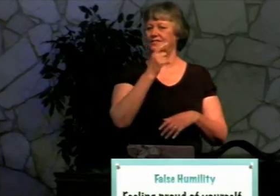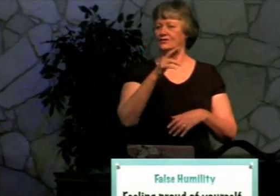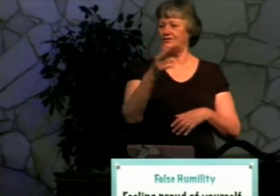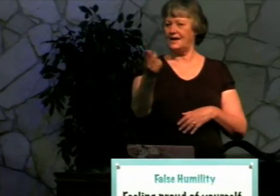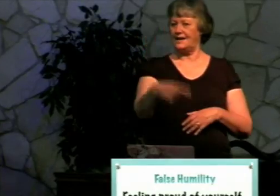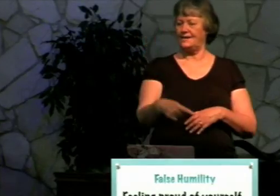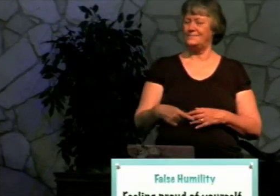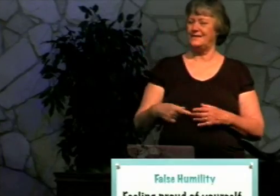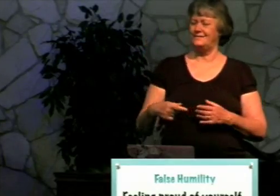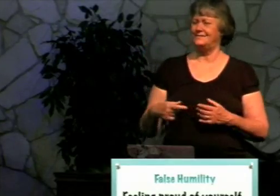Hostetler came, and